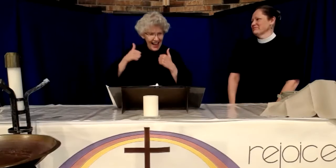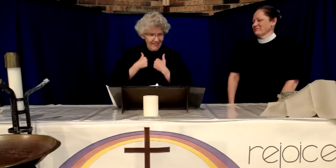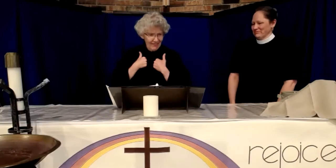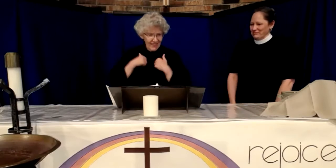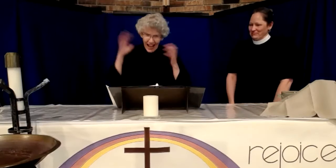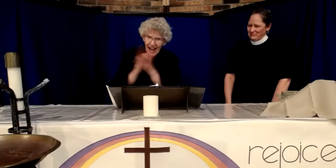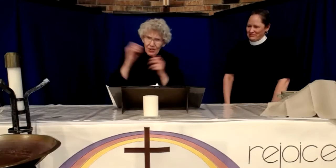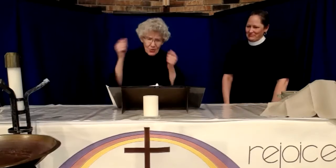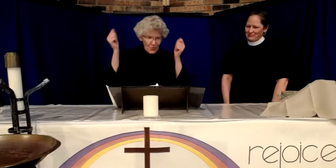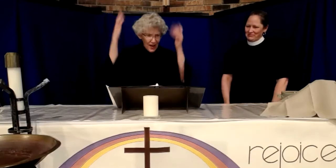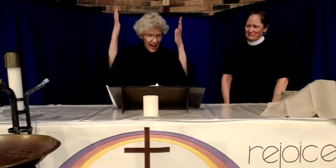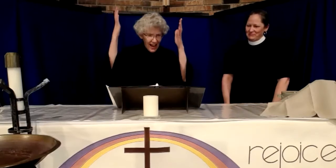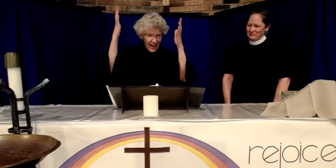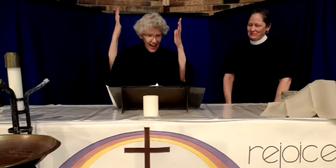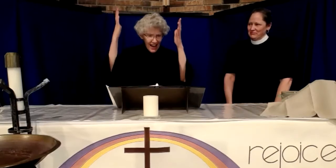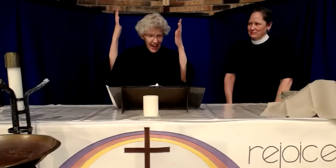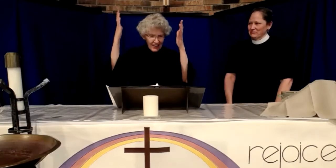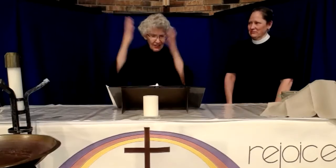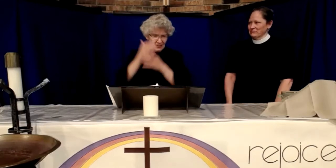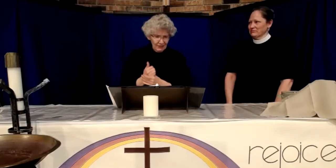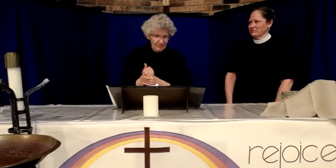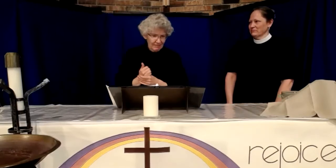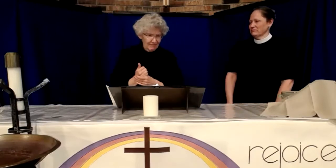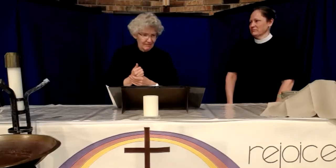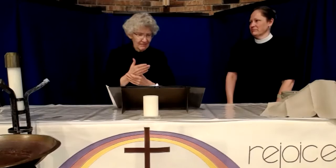So we continue to proclaim, Christ is alive.